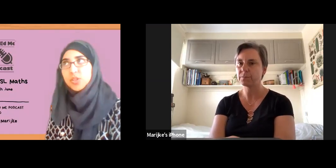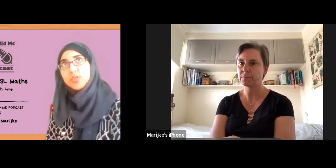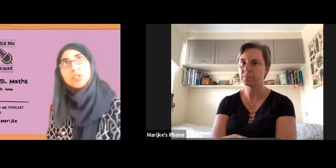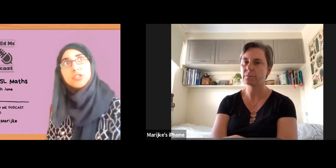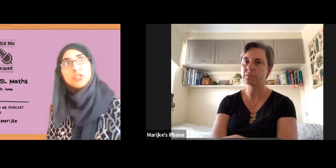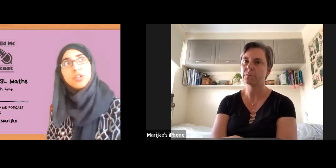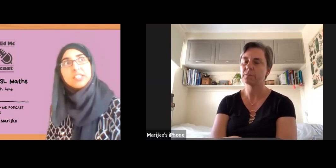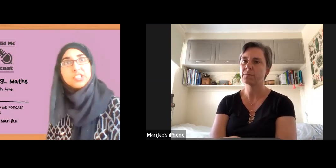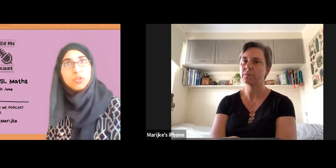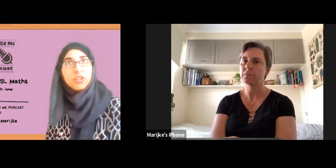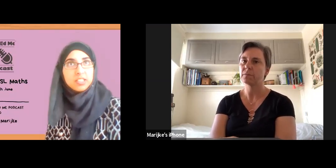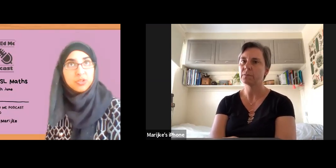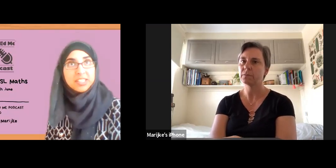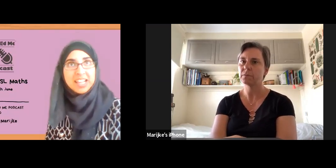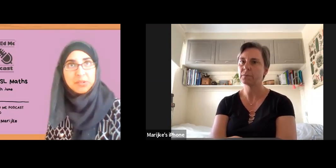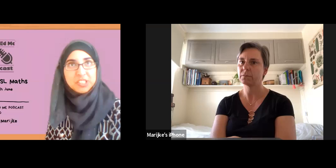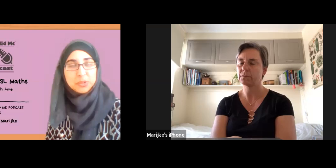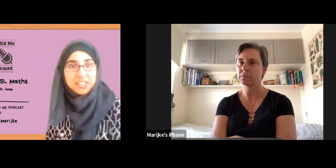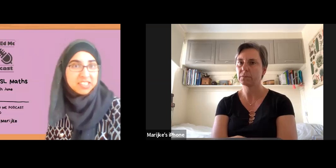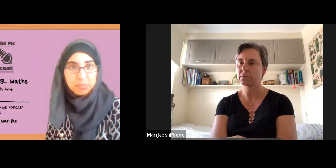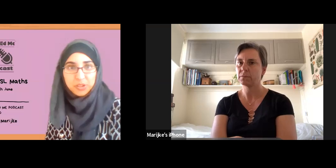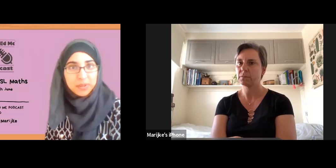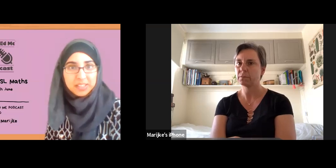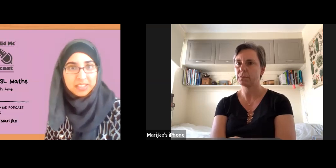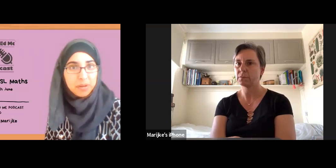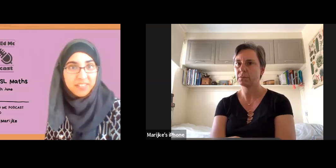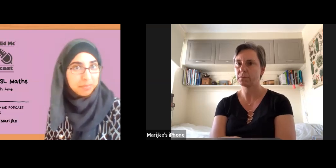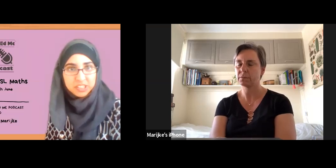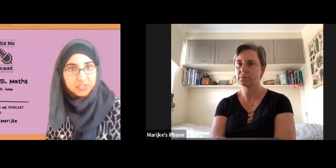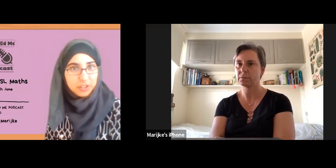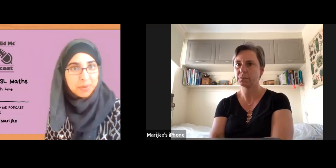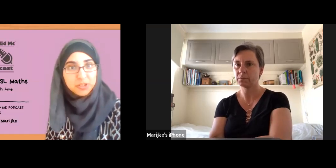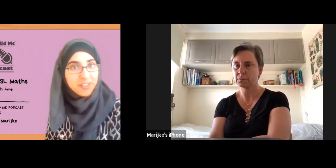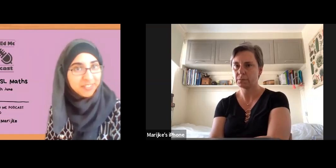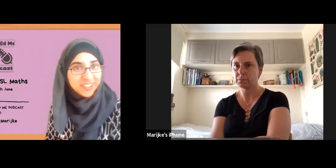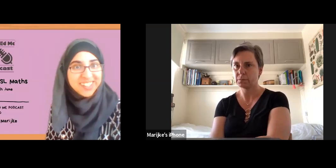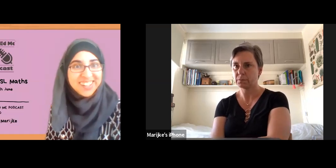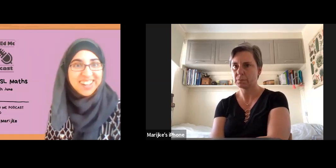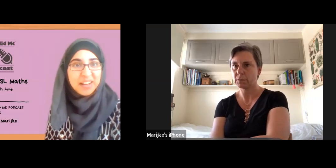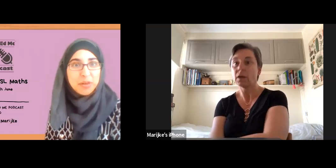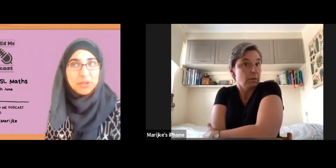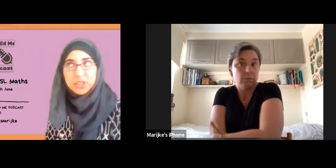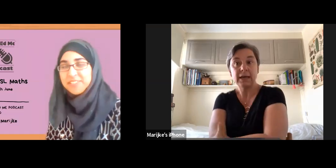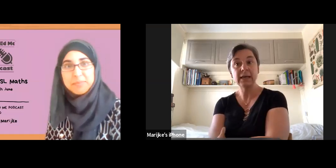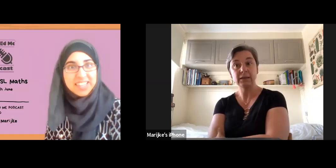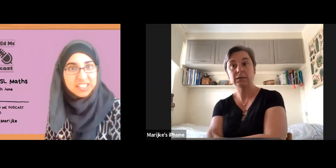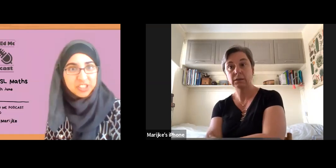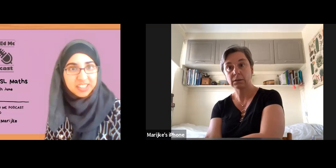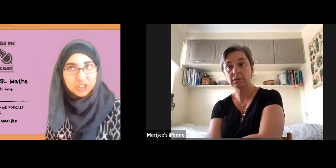So at school you learned all these languages, which I guess put you in a perfect position for you to be able to travel. When you were in Malaysia, did you